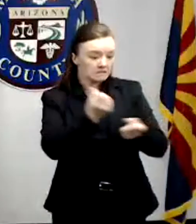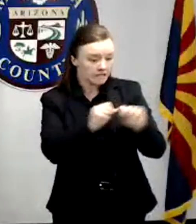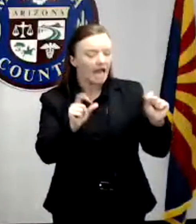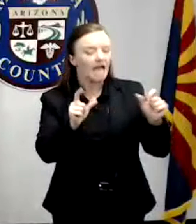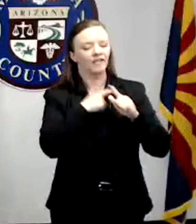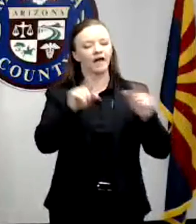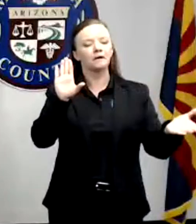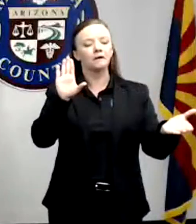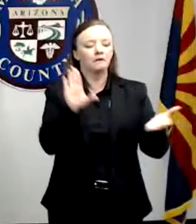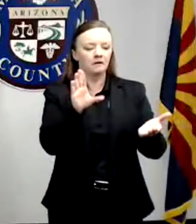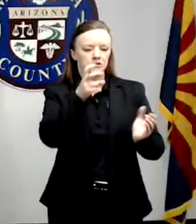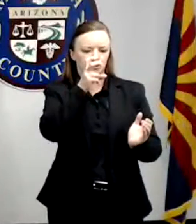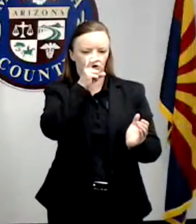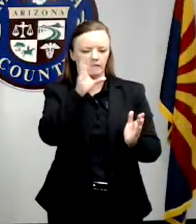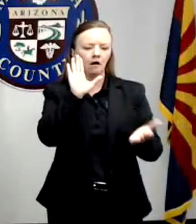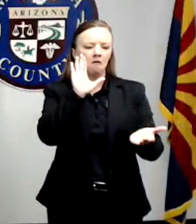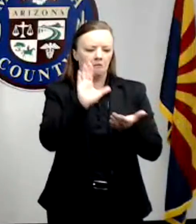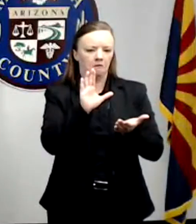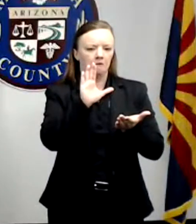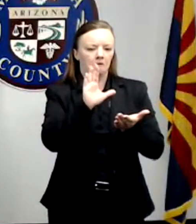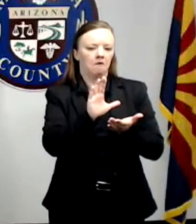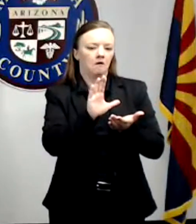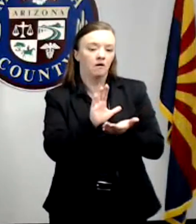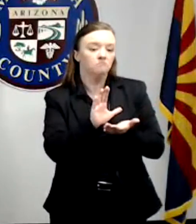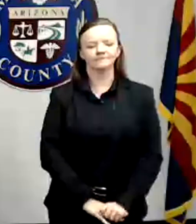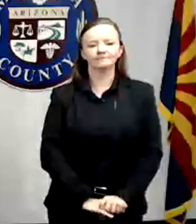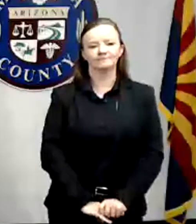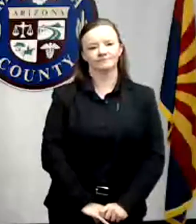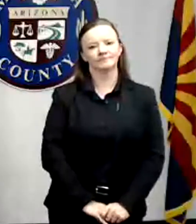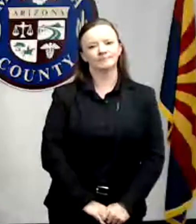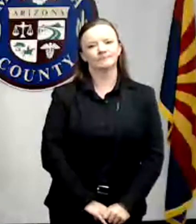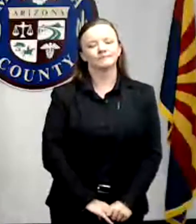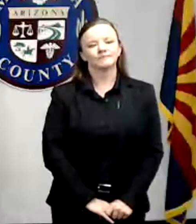social distancing as moving forward. So we're very much in support.